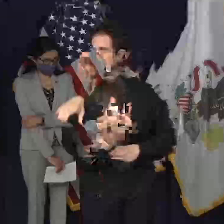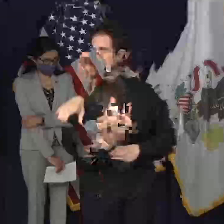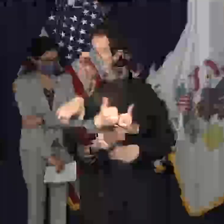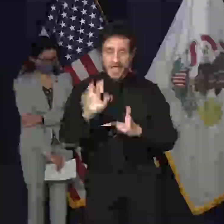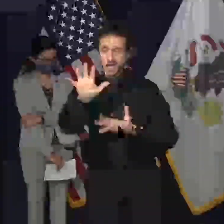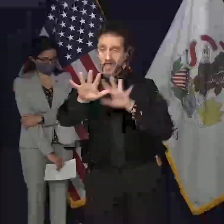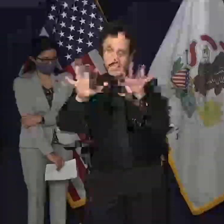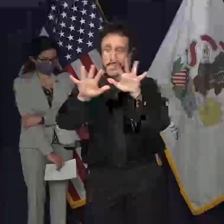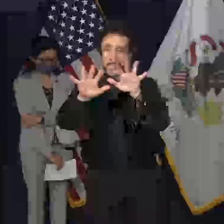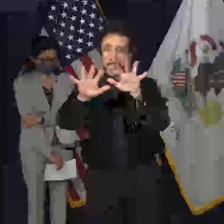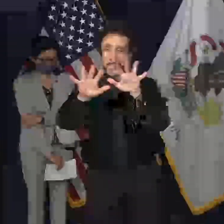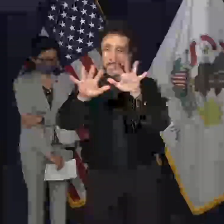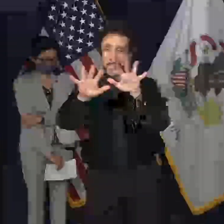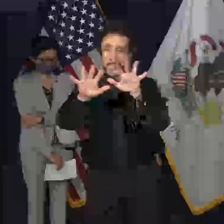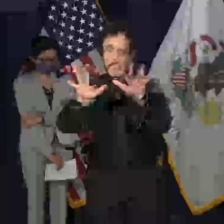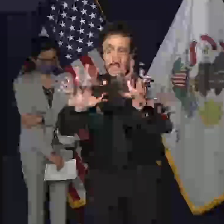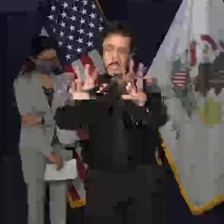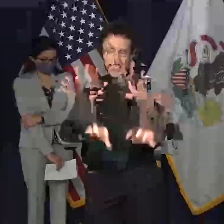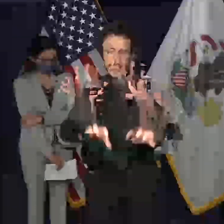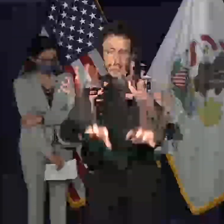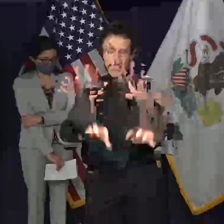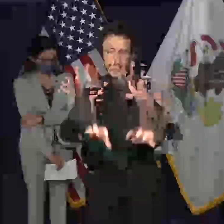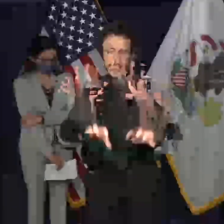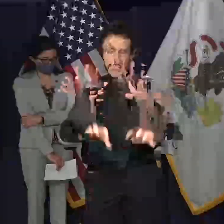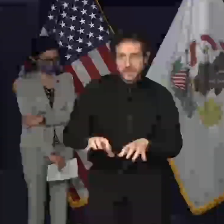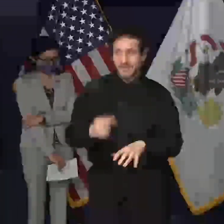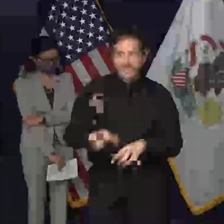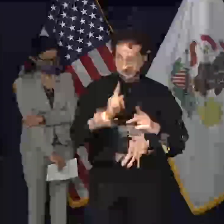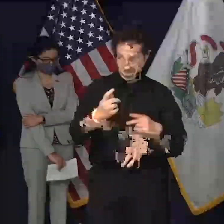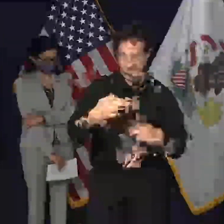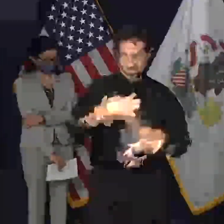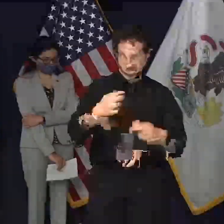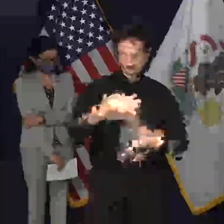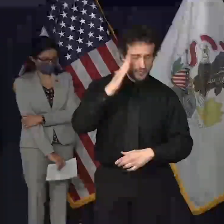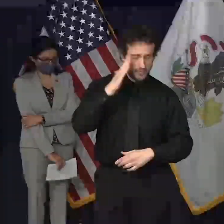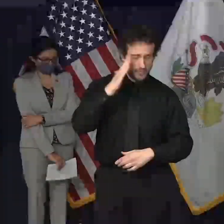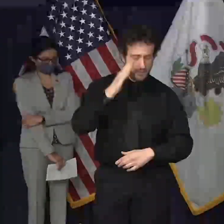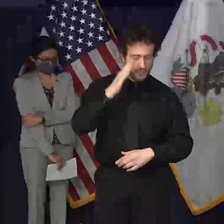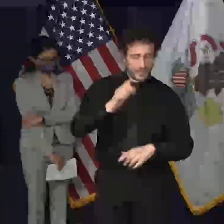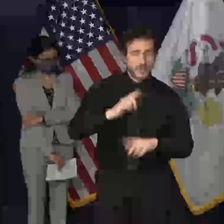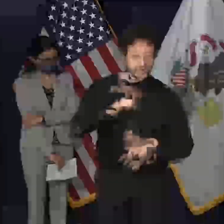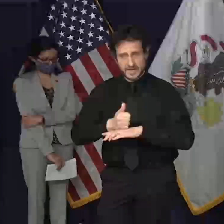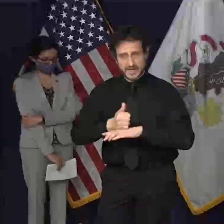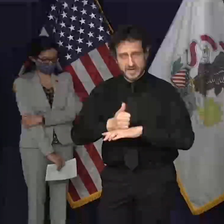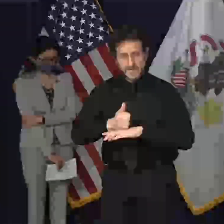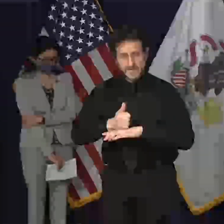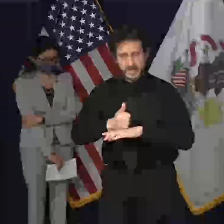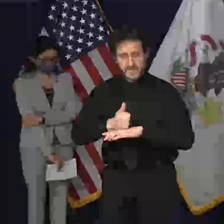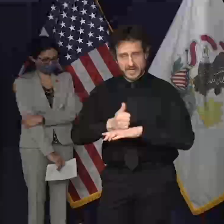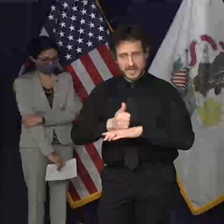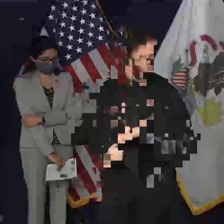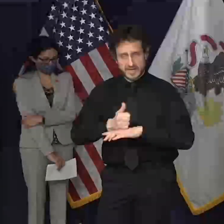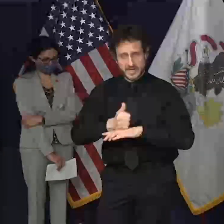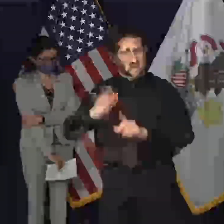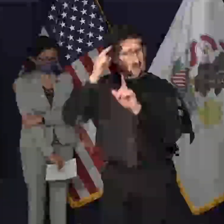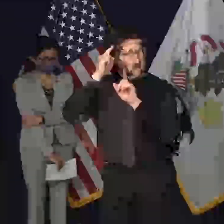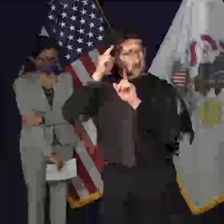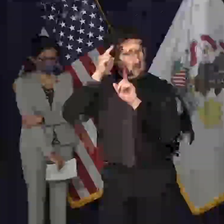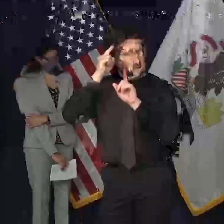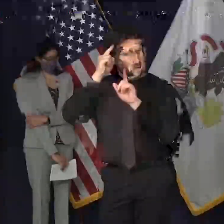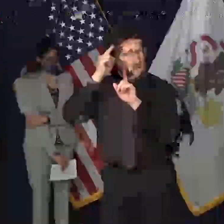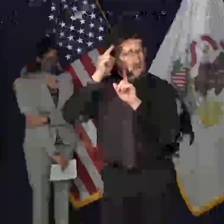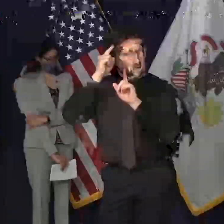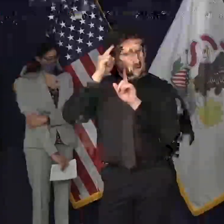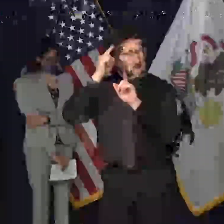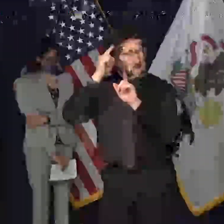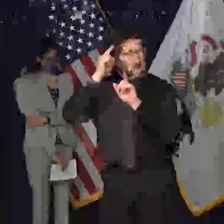might complain, but remember why they were drawn. They were drawn because we want to make sure that there is healthcare availability. I had to point out to